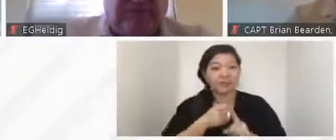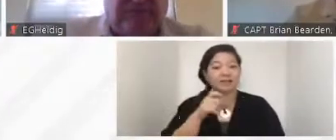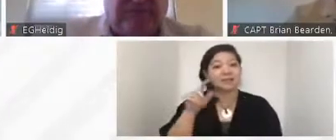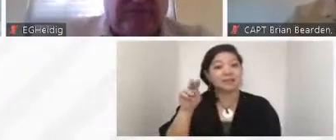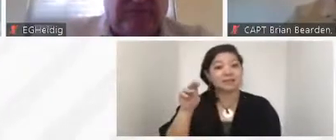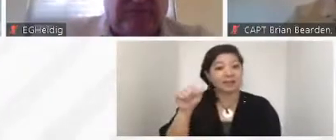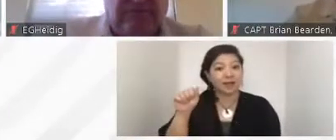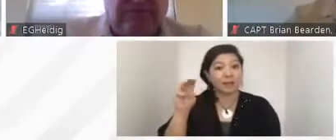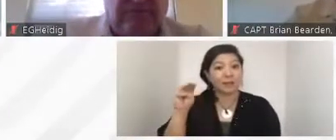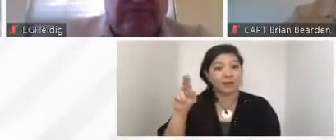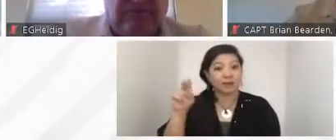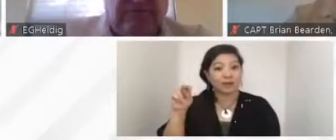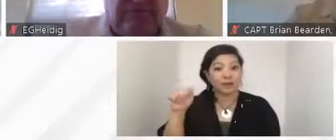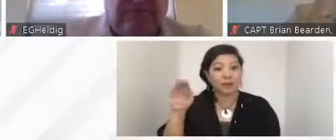Munya-Barnes.